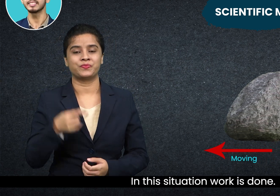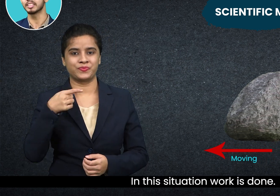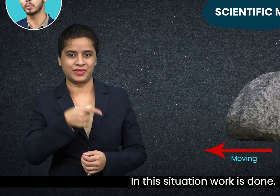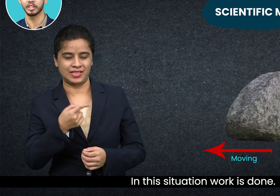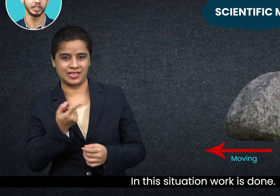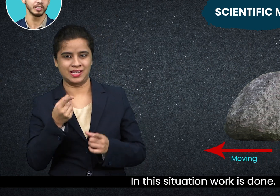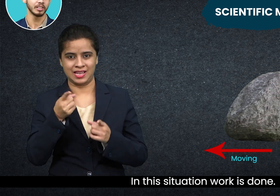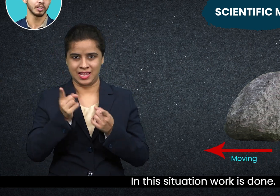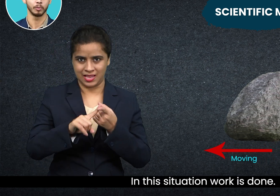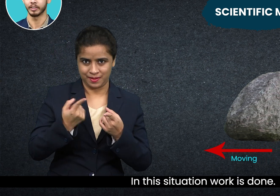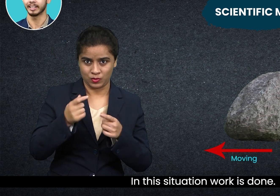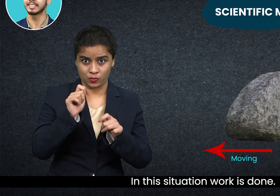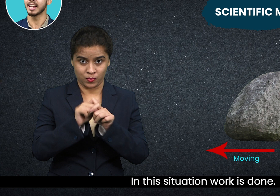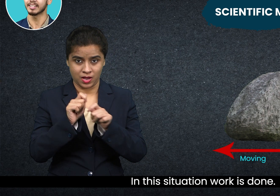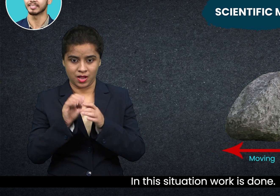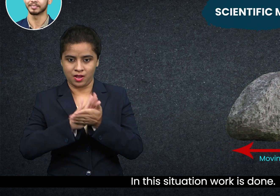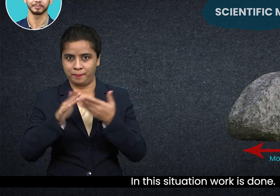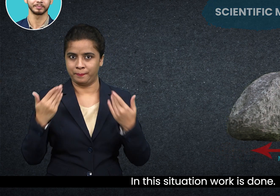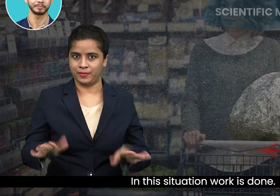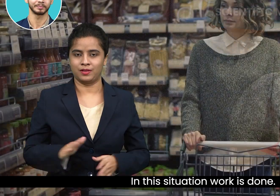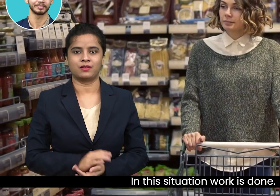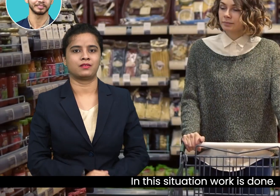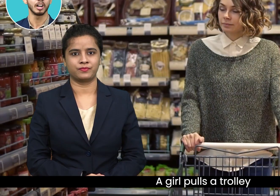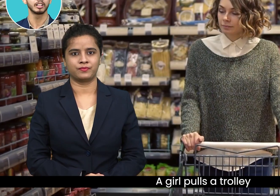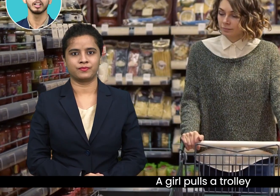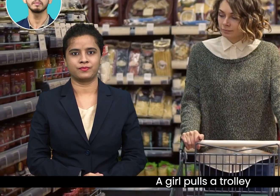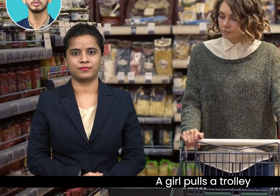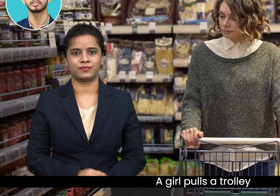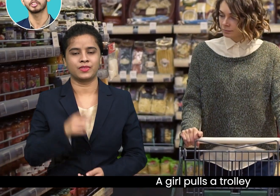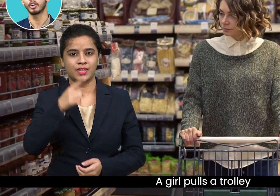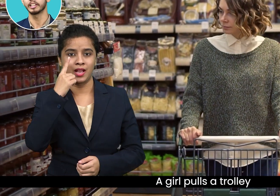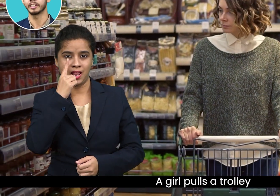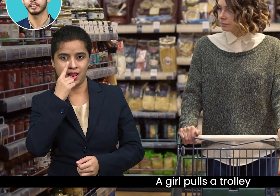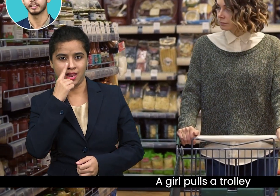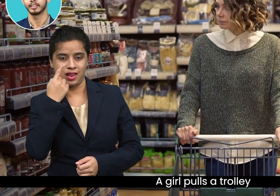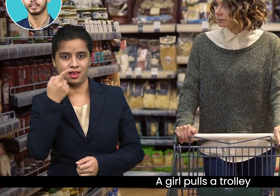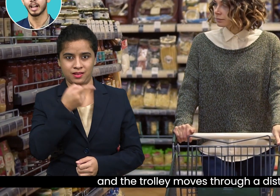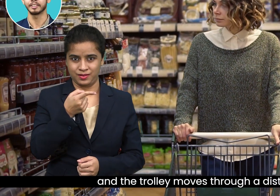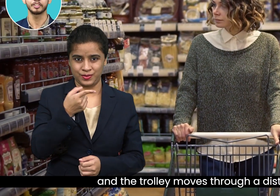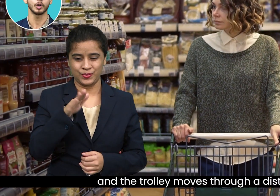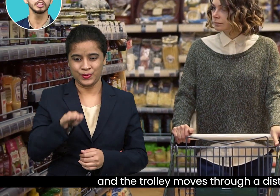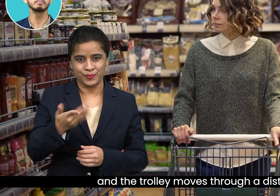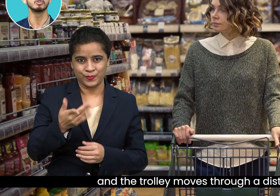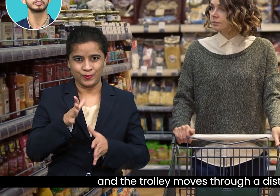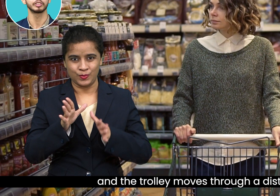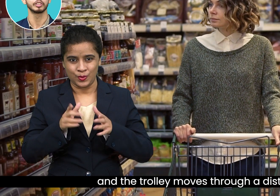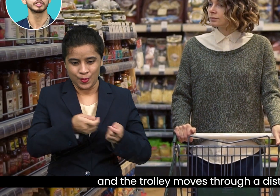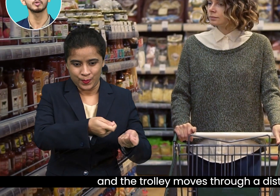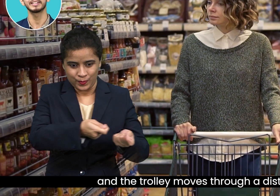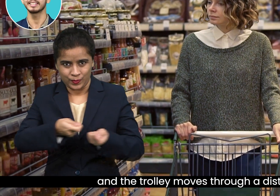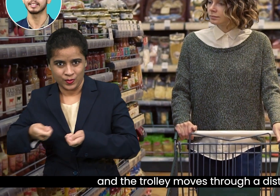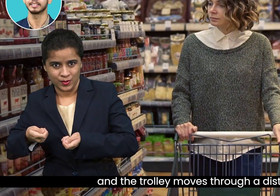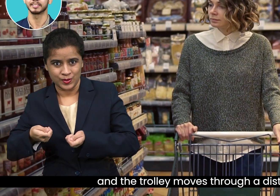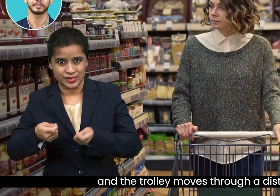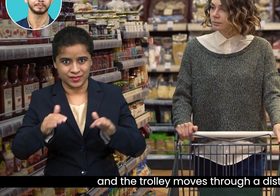In this situation, work is done. A girl pulls a trolley and the trolley moves